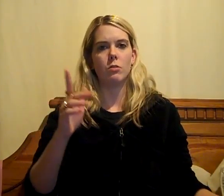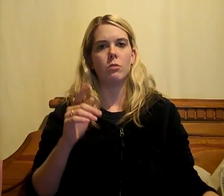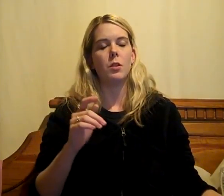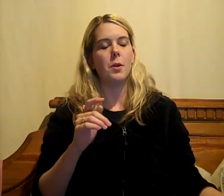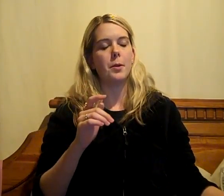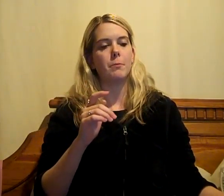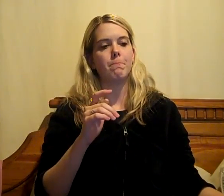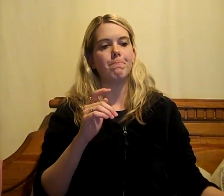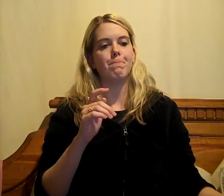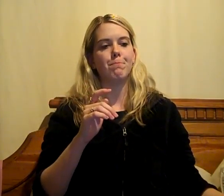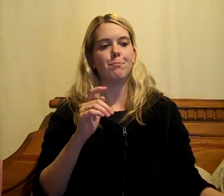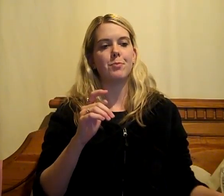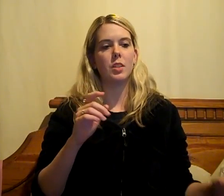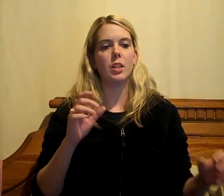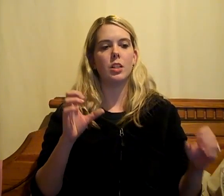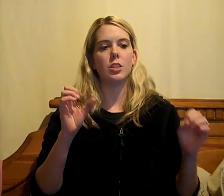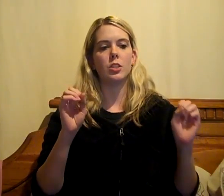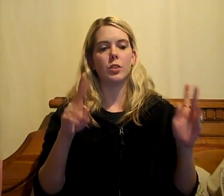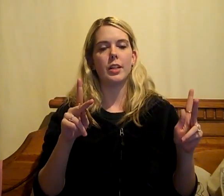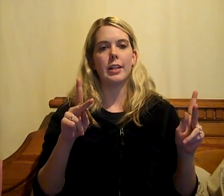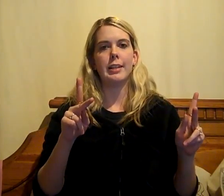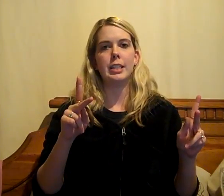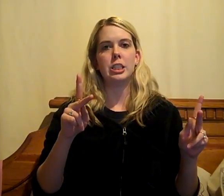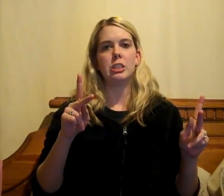I should probably close that curtain.